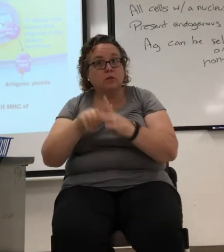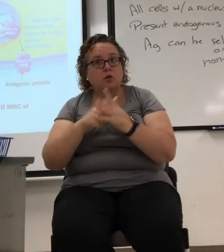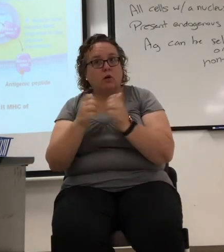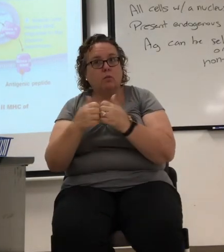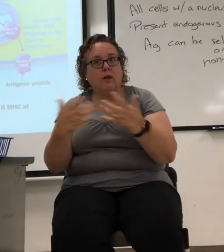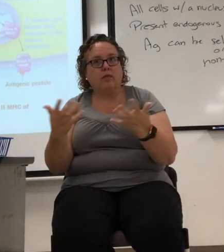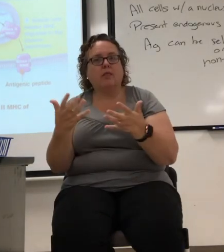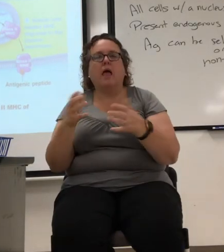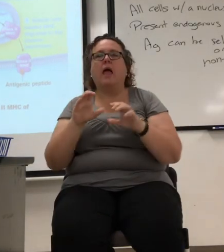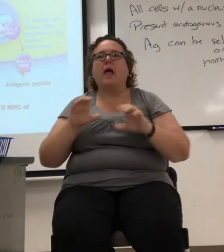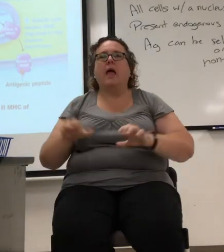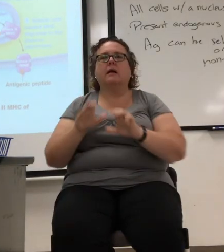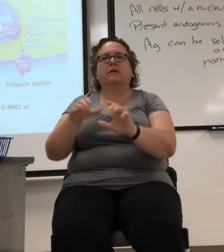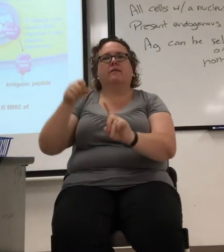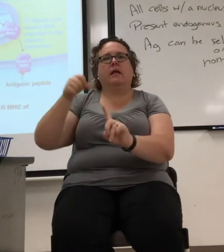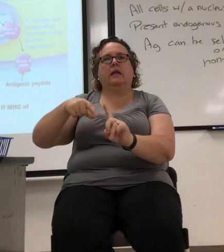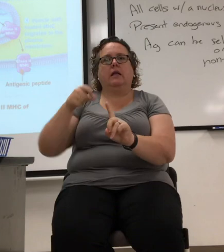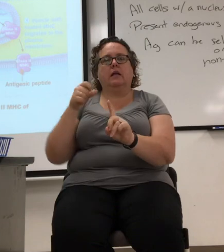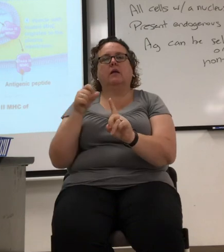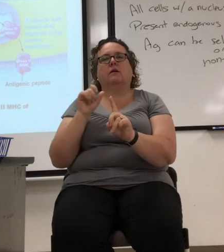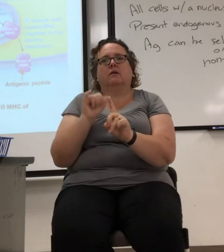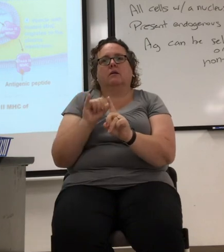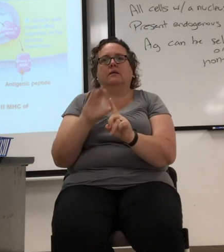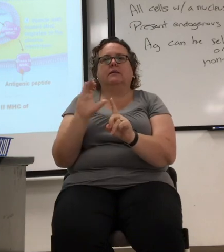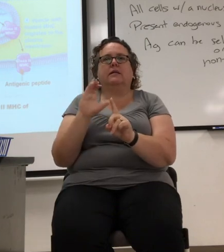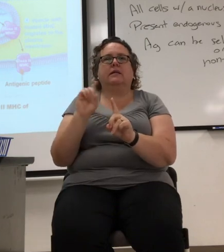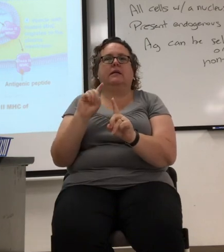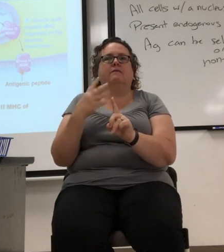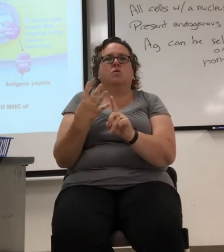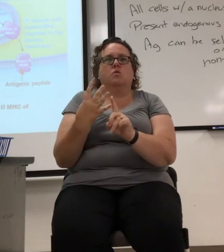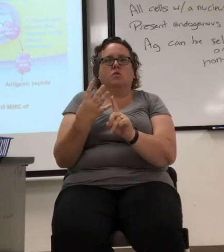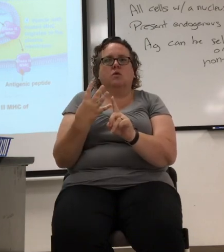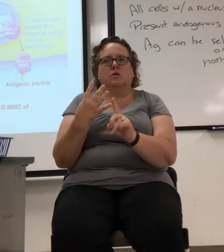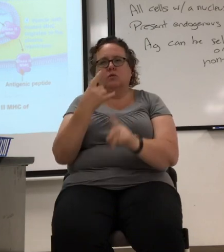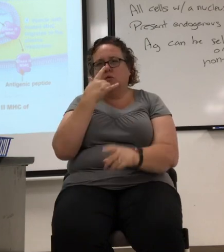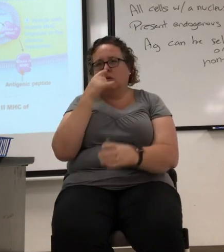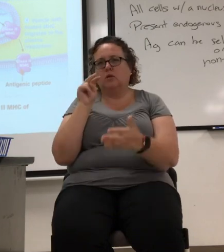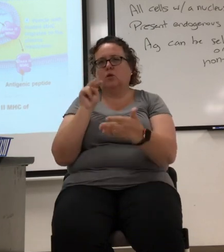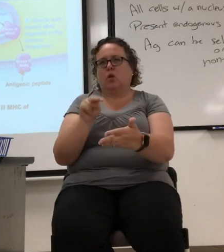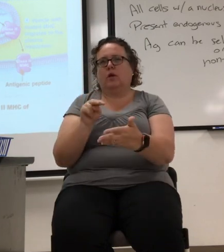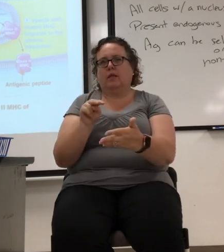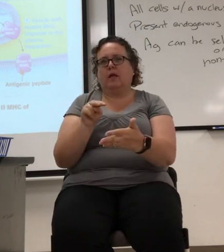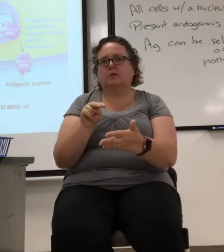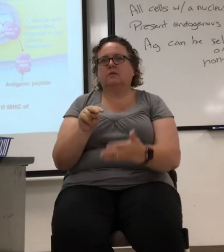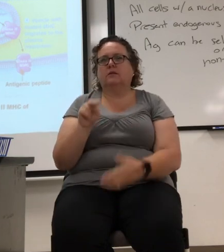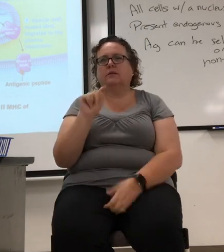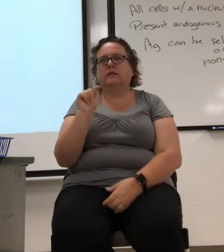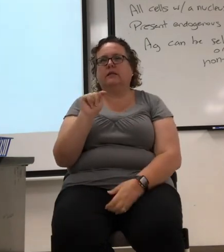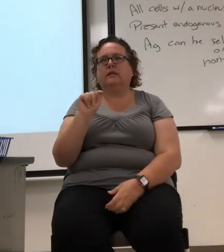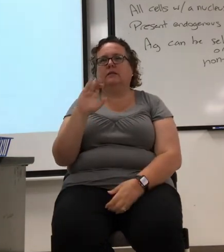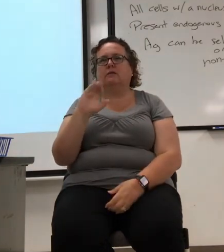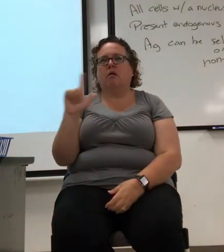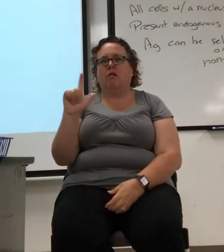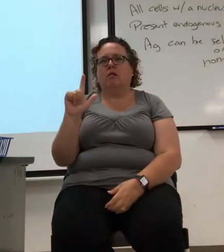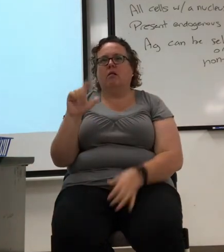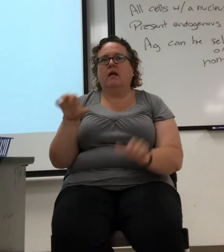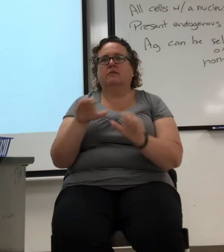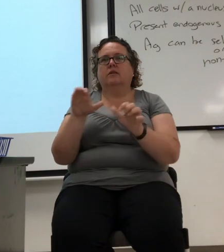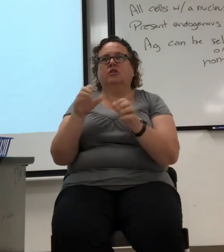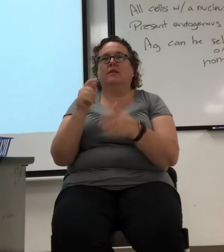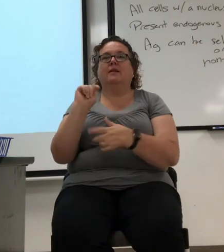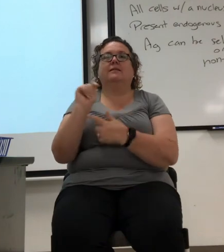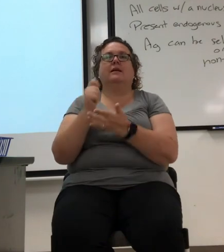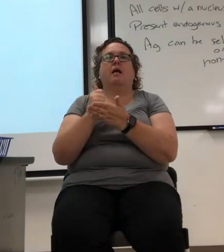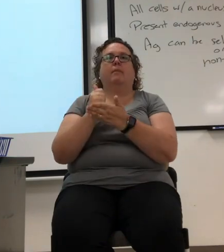with activating the CD4. So let's look at that. T cell activation of the T